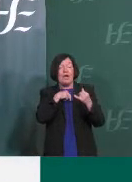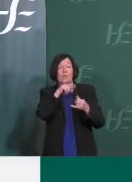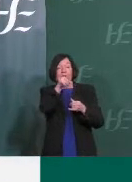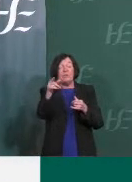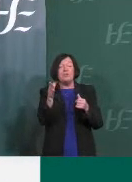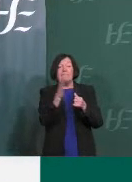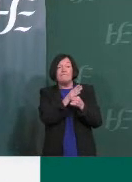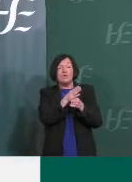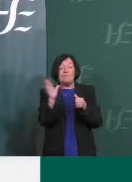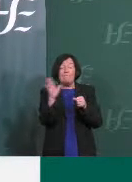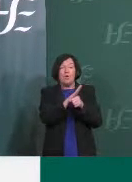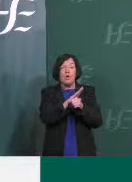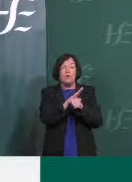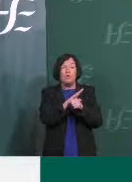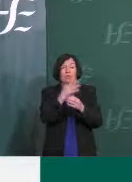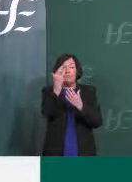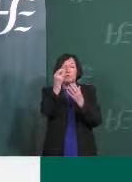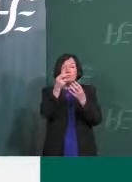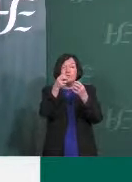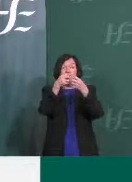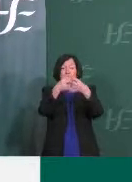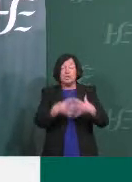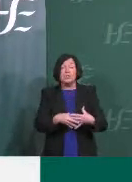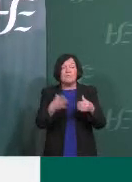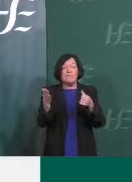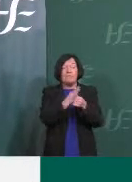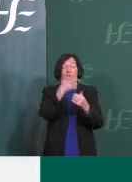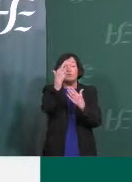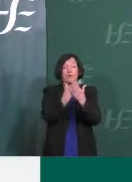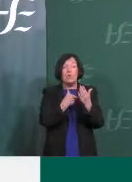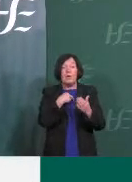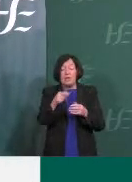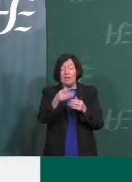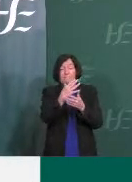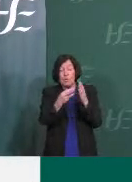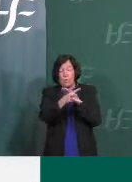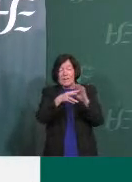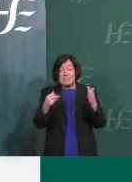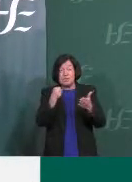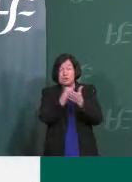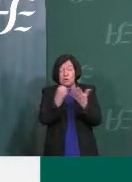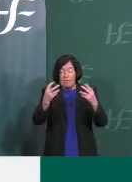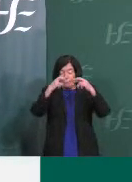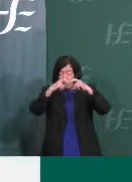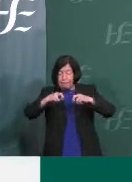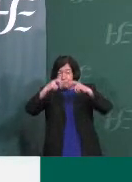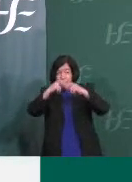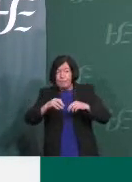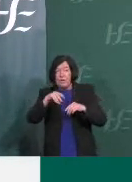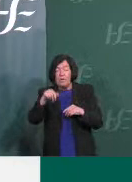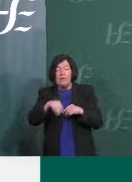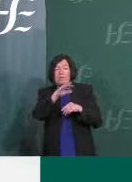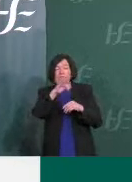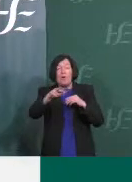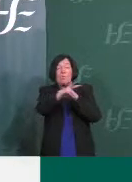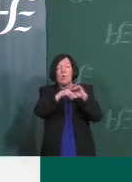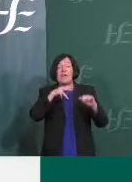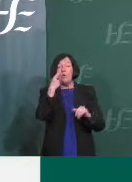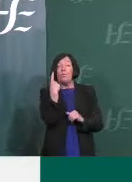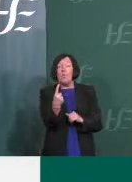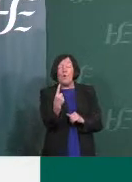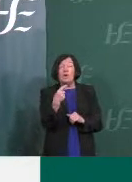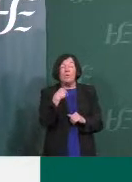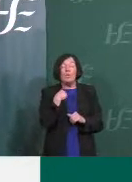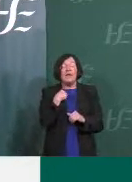first full results from the first report. We are a number of weeks into the study now, but this is the report from week 1.